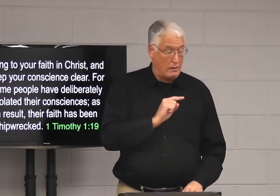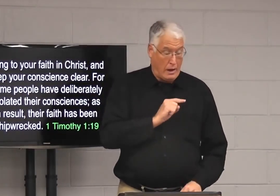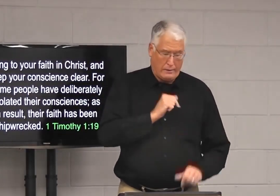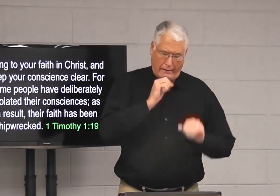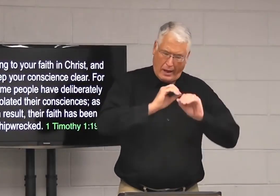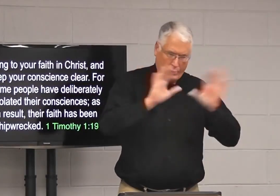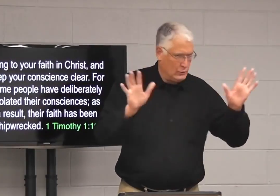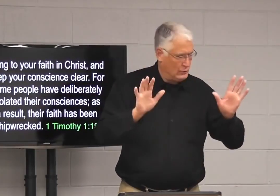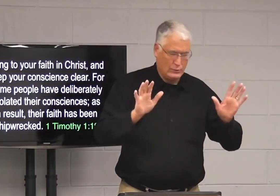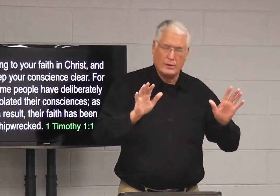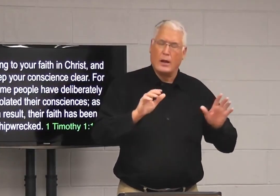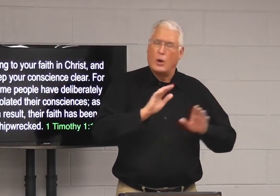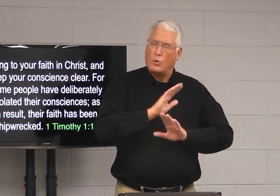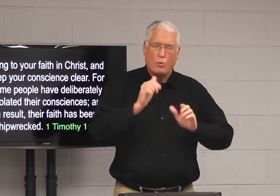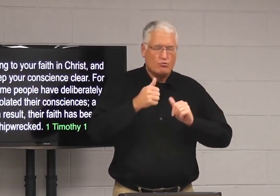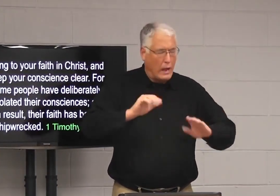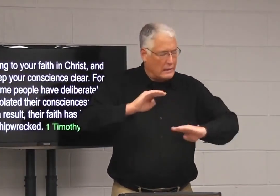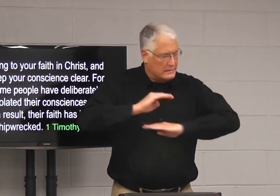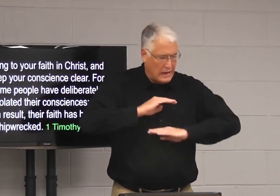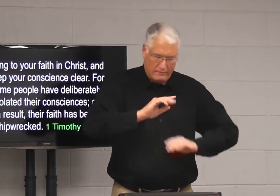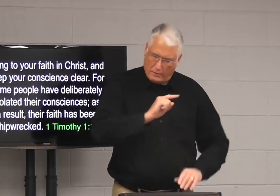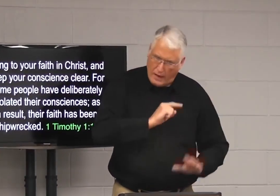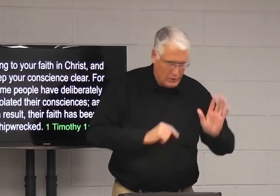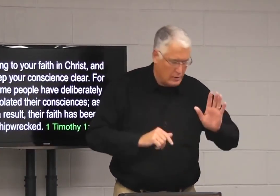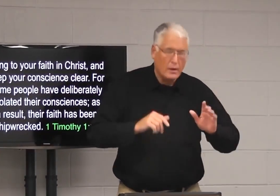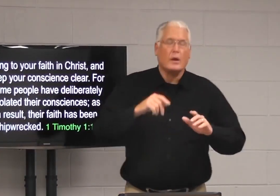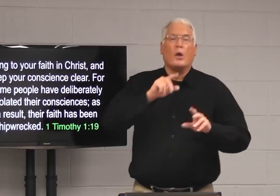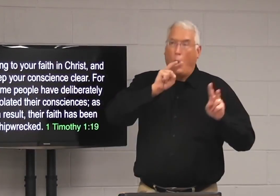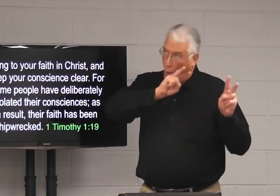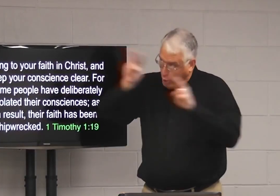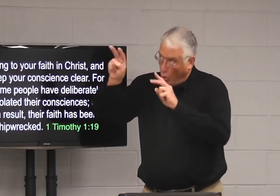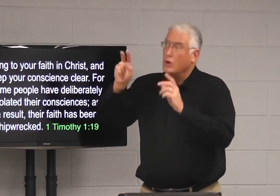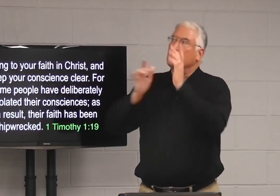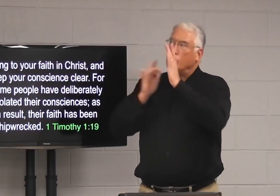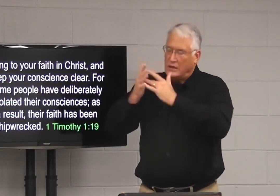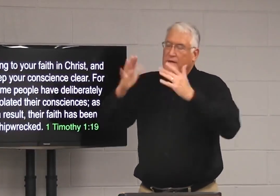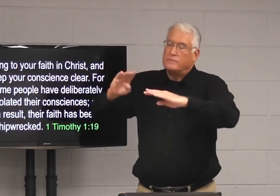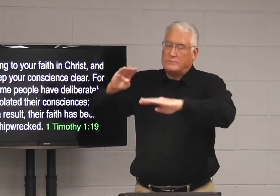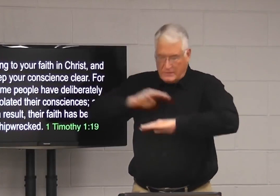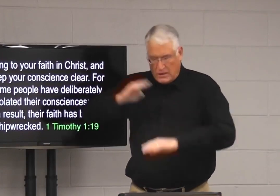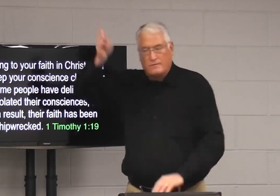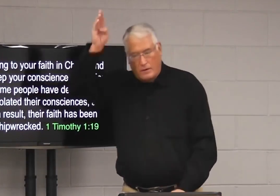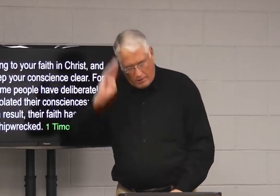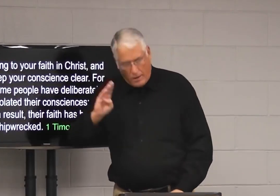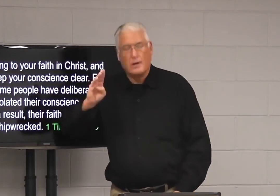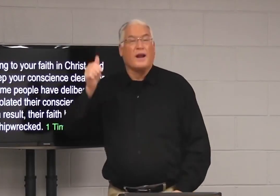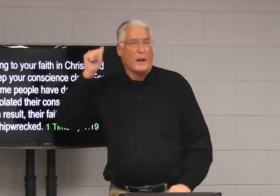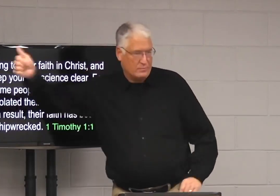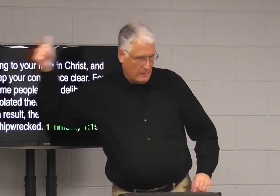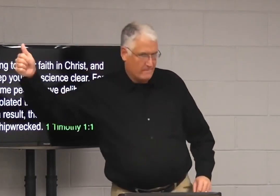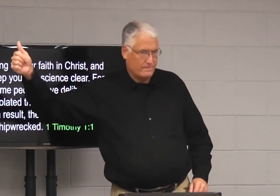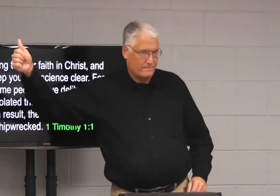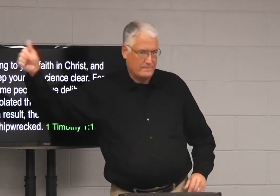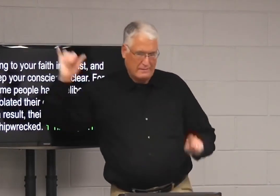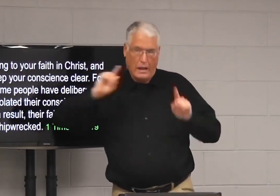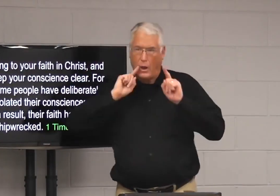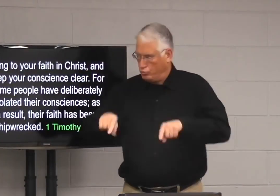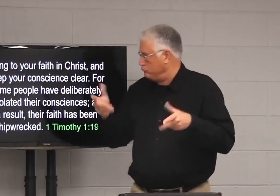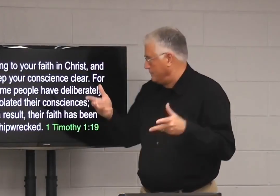deceive you. It is not clear. Don't try to satisfy your conscience or your guilt. God is the